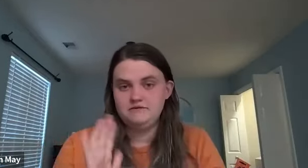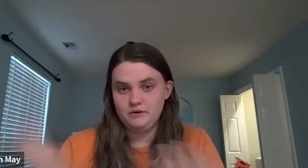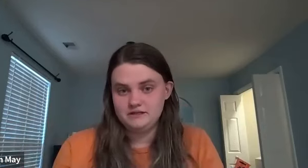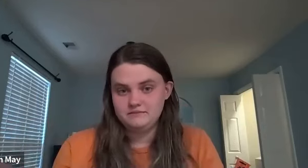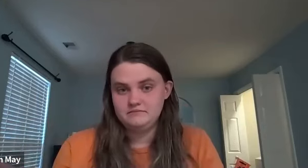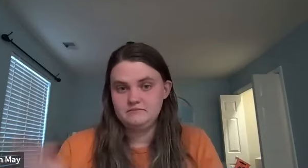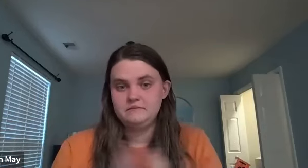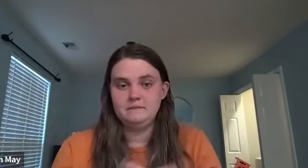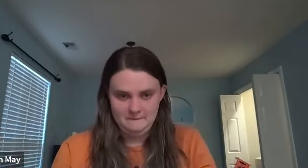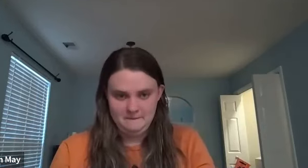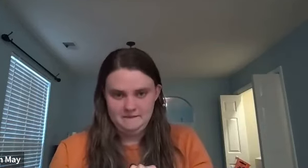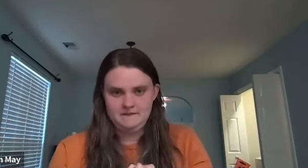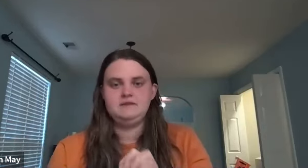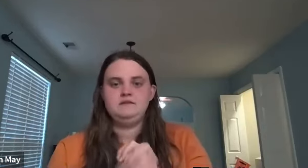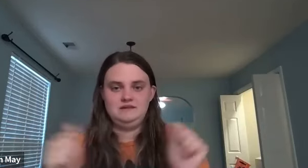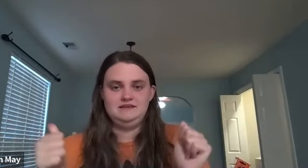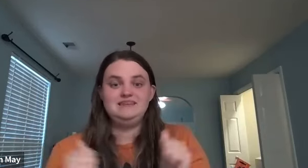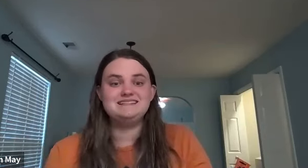for it. So